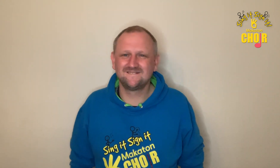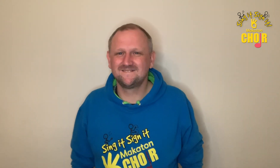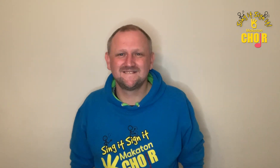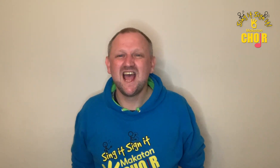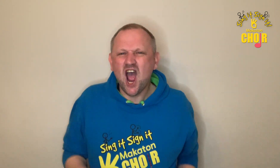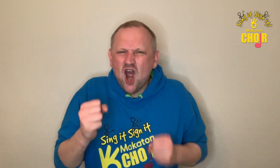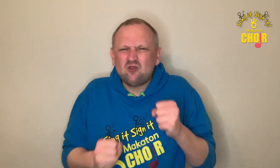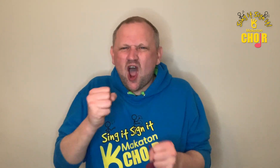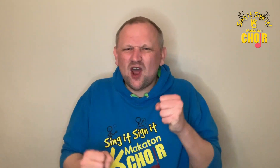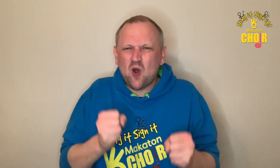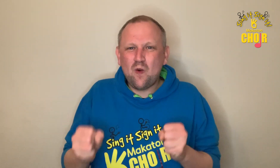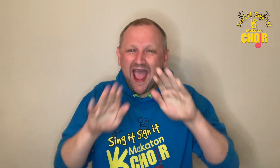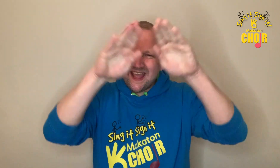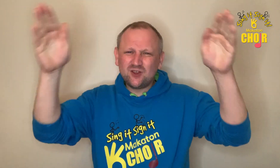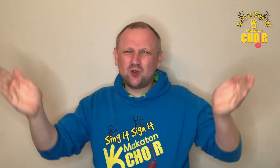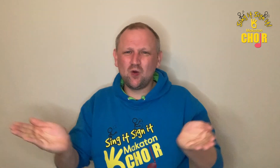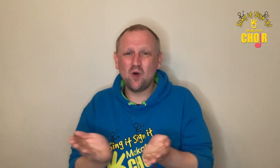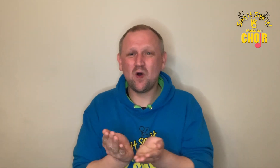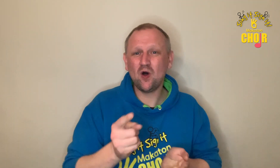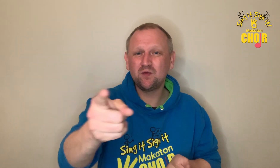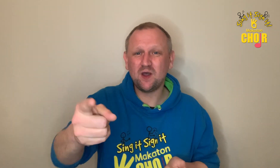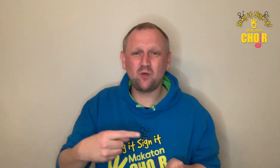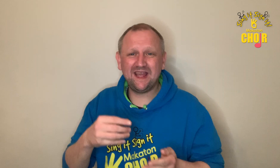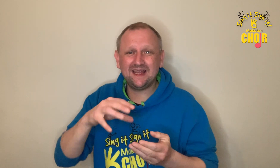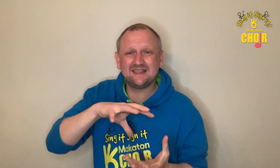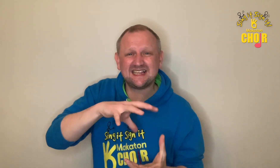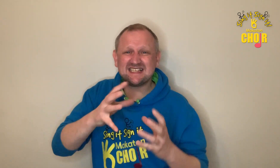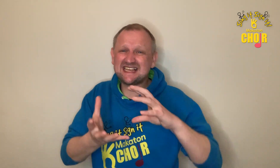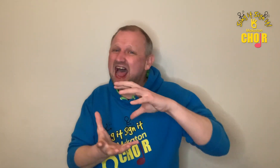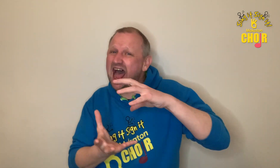Run away to a world that we desire